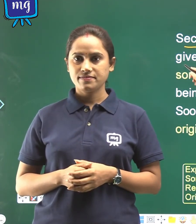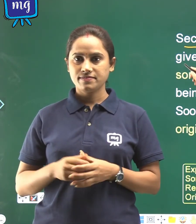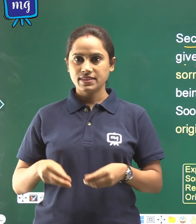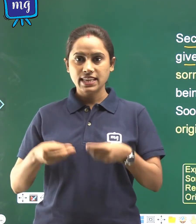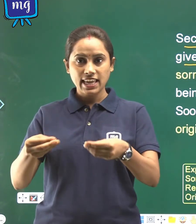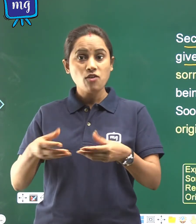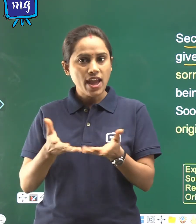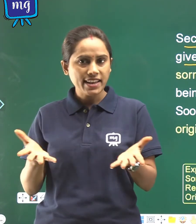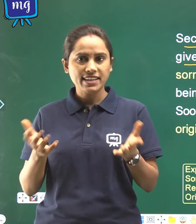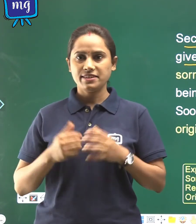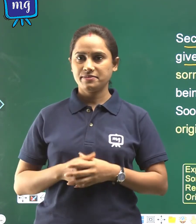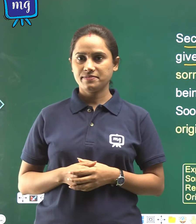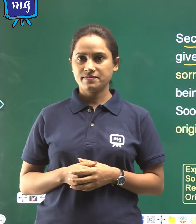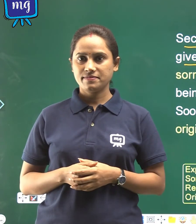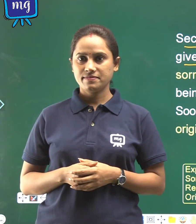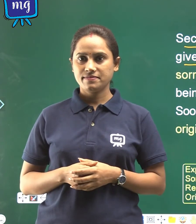give any